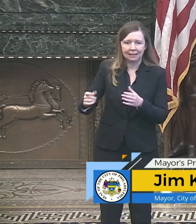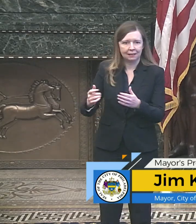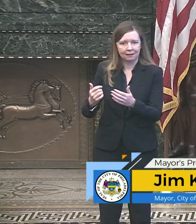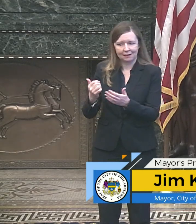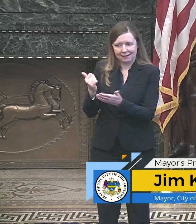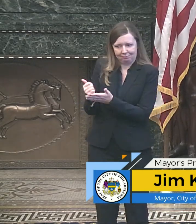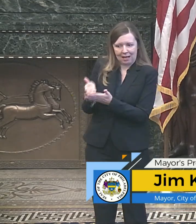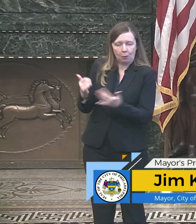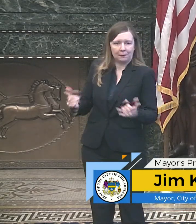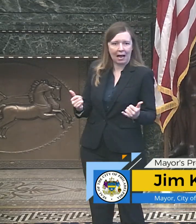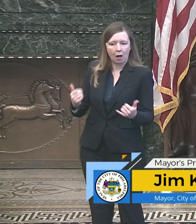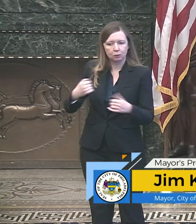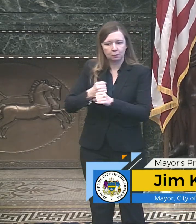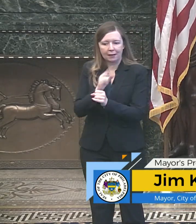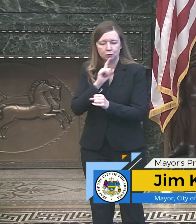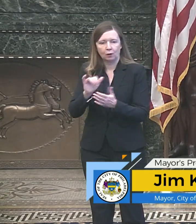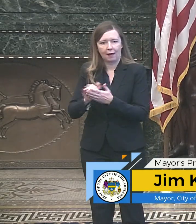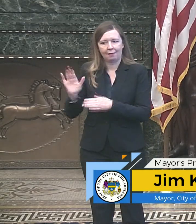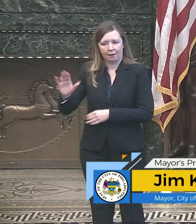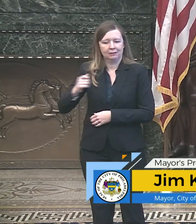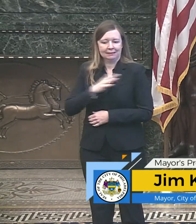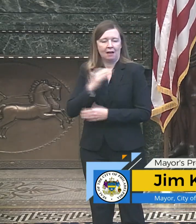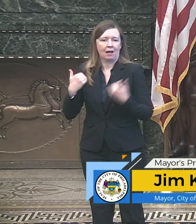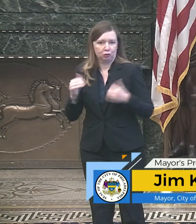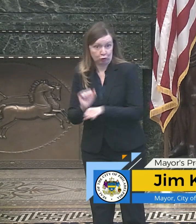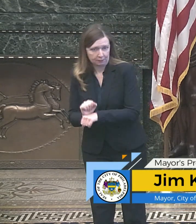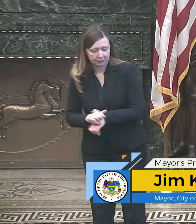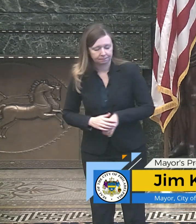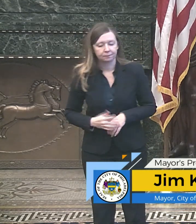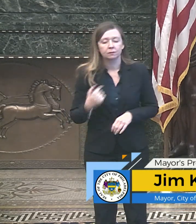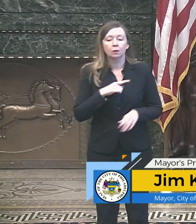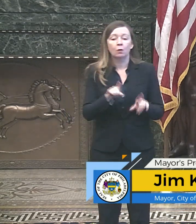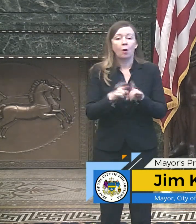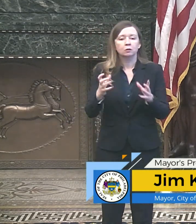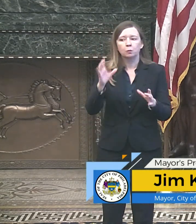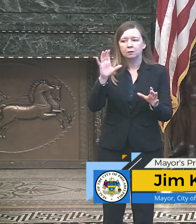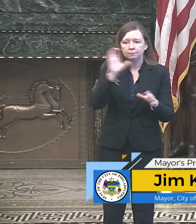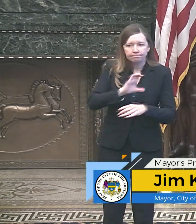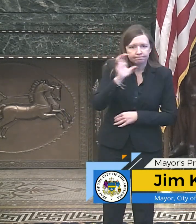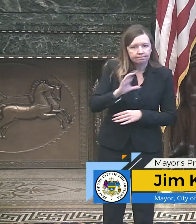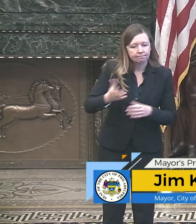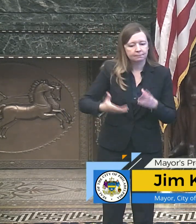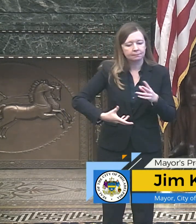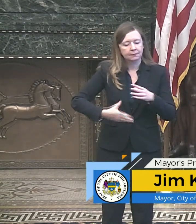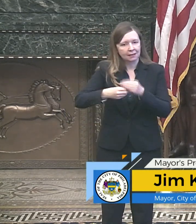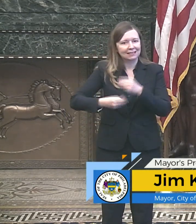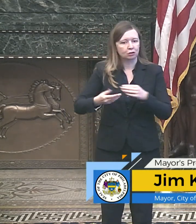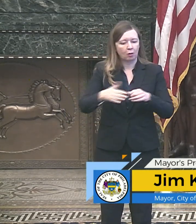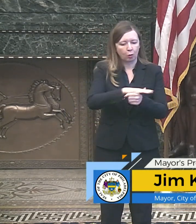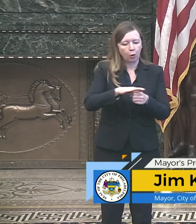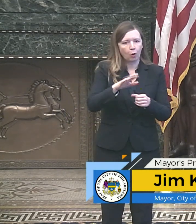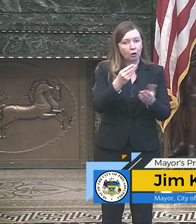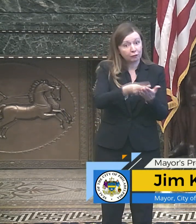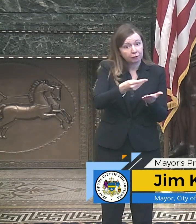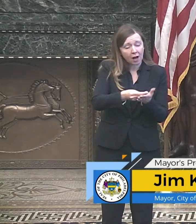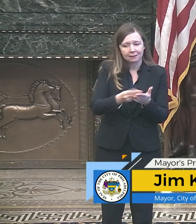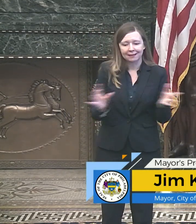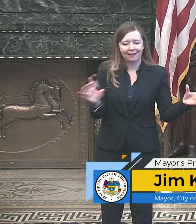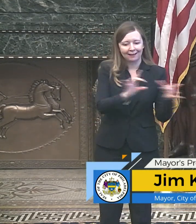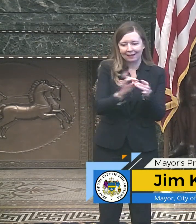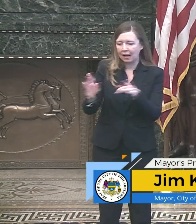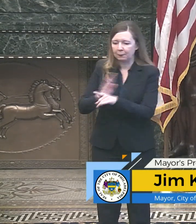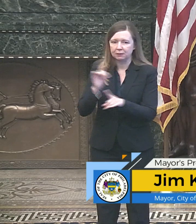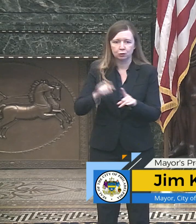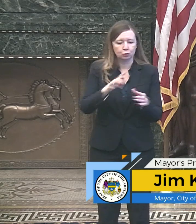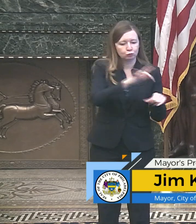preserve jobs. At the same time, we're also working to identify additional local funds and connect our businesses to resources from